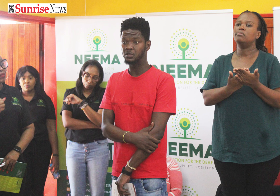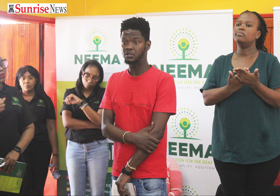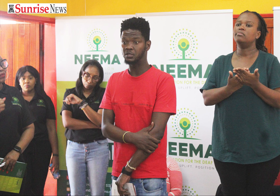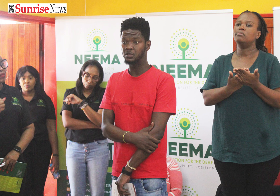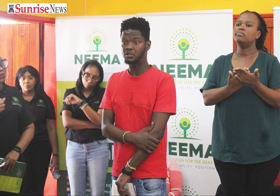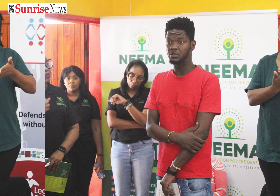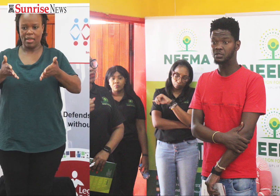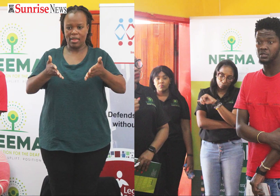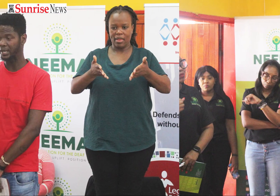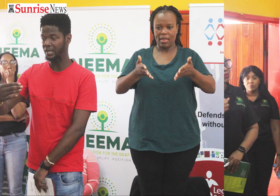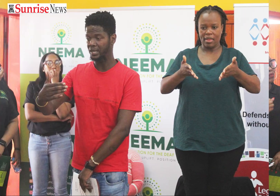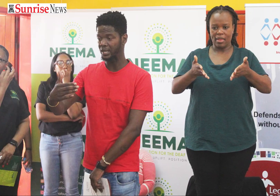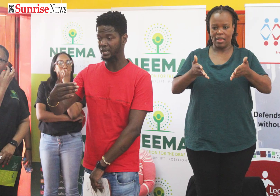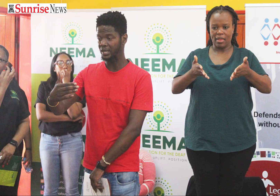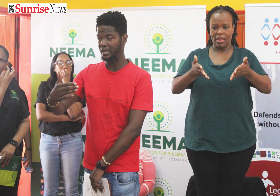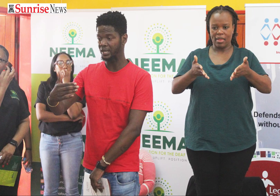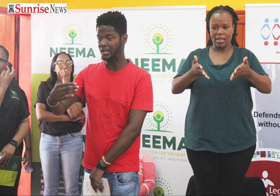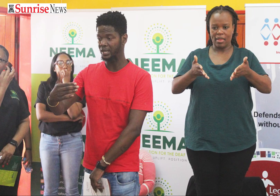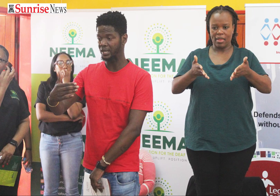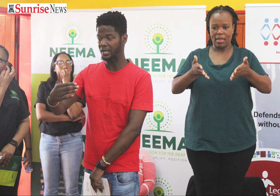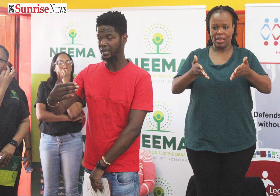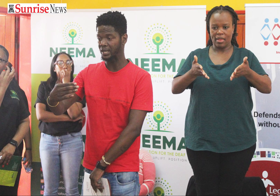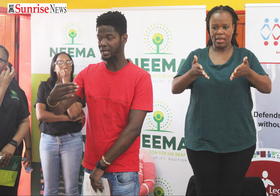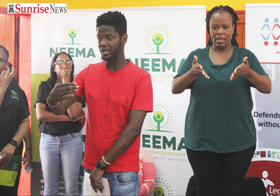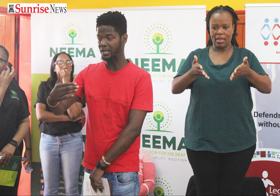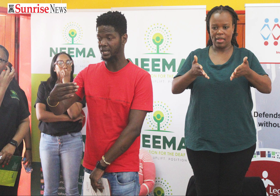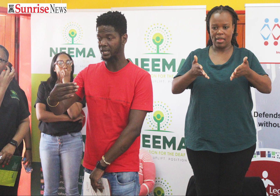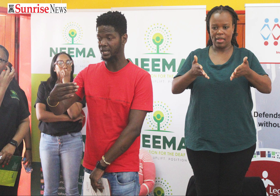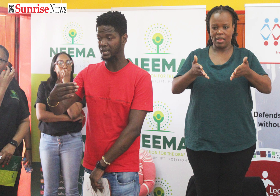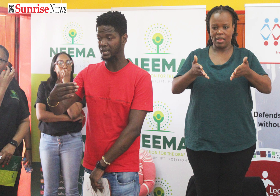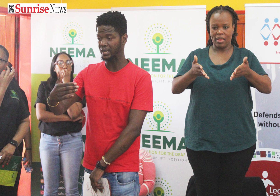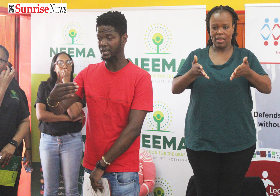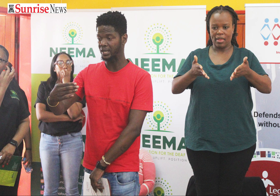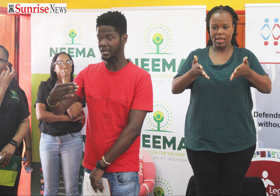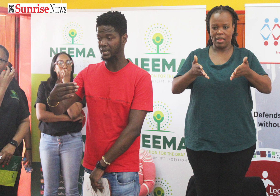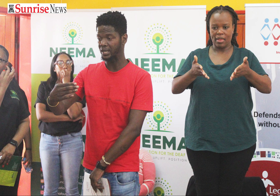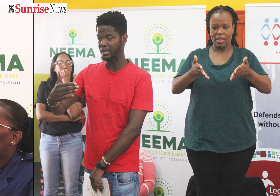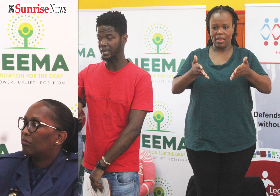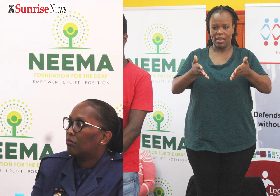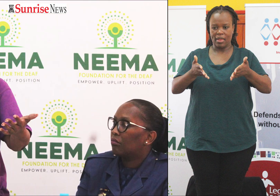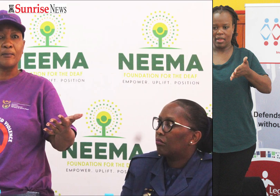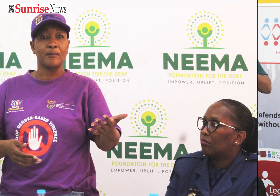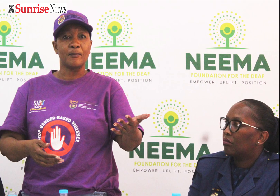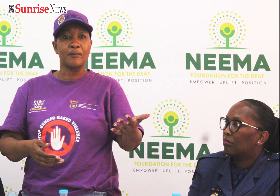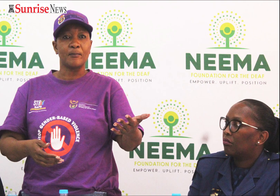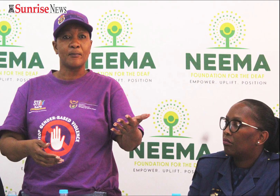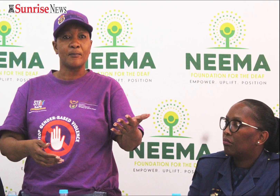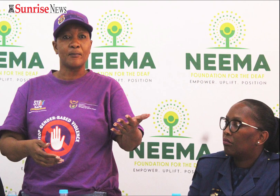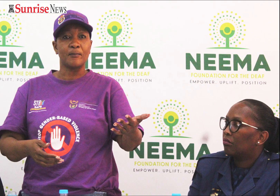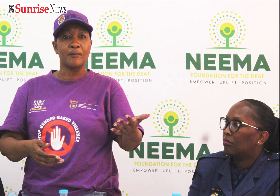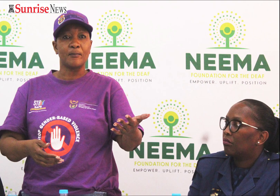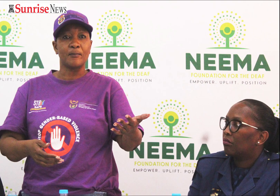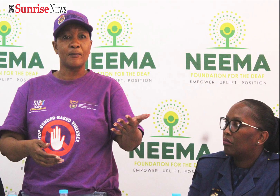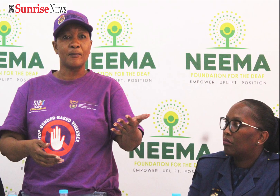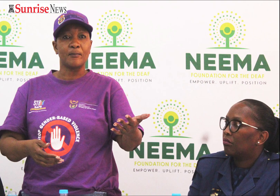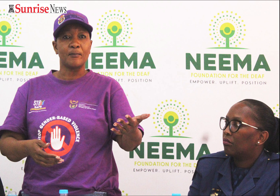but those people are not telling you which Colgate to buy. So we are now moving to government and to